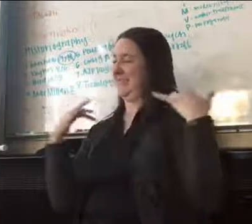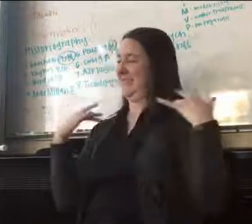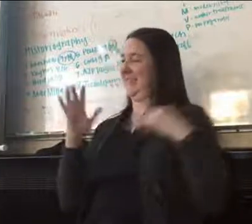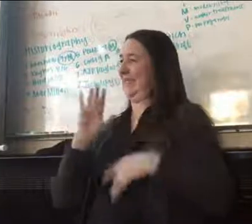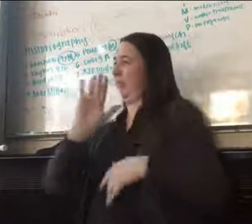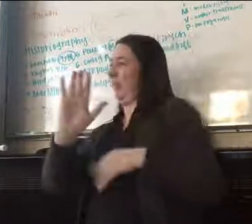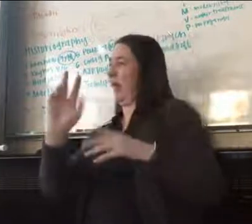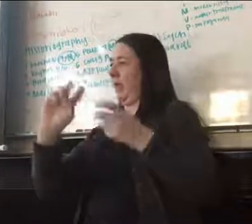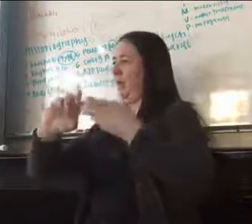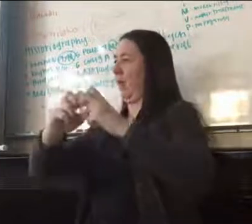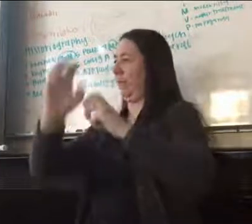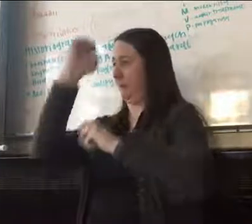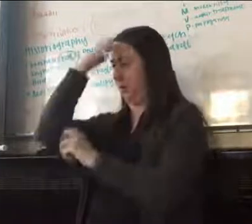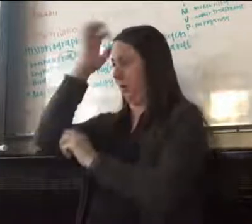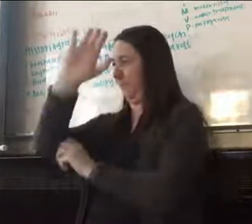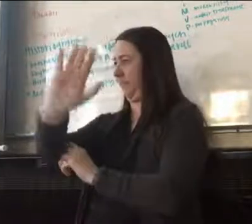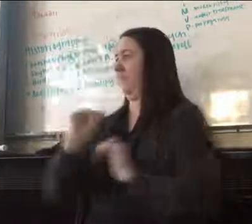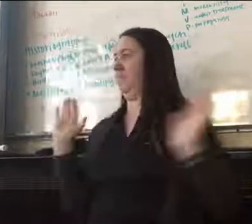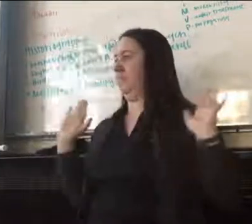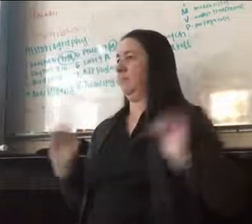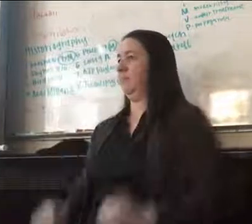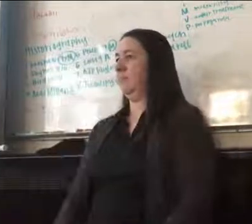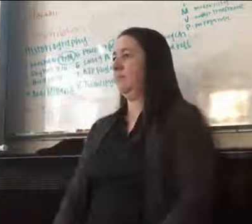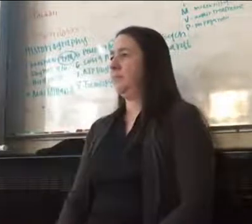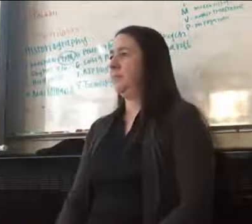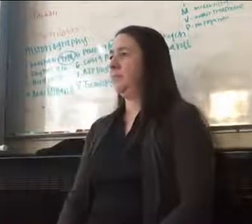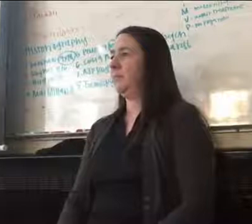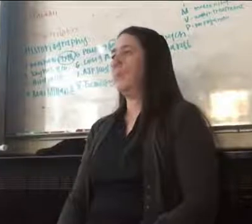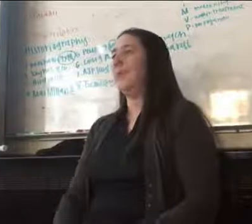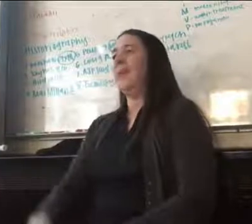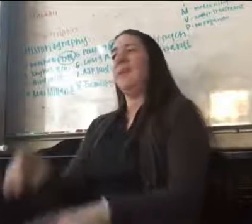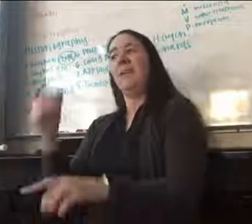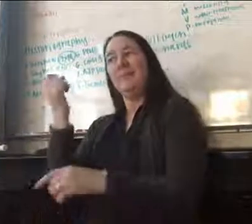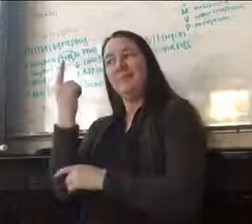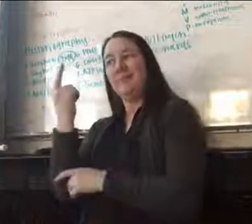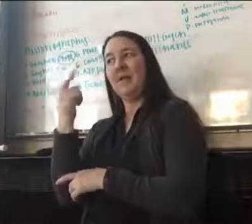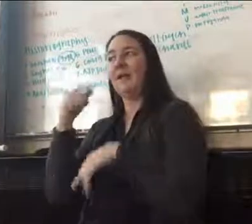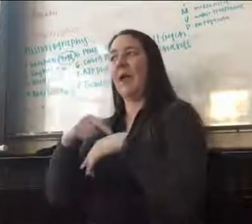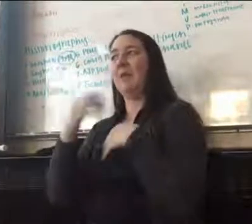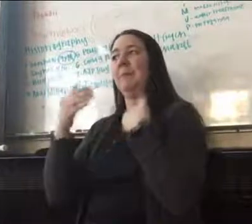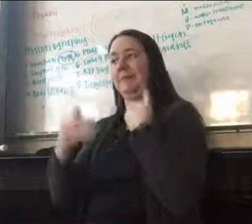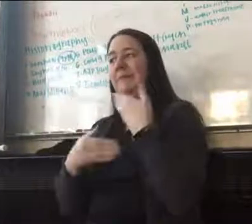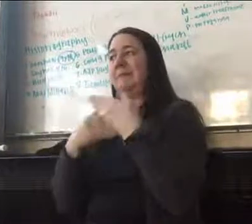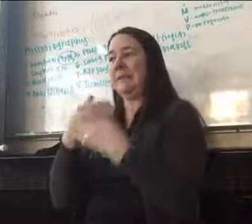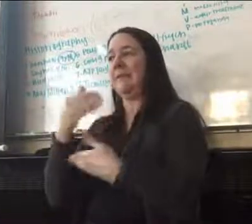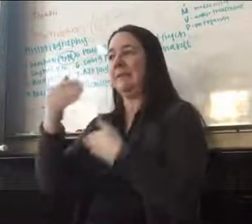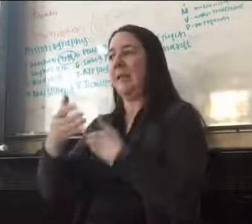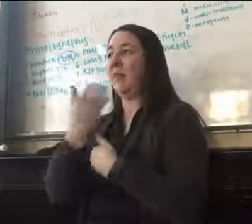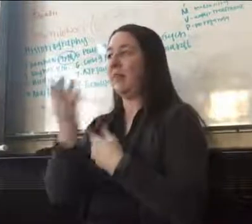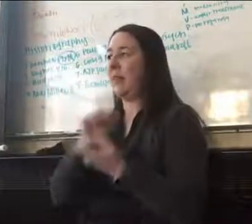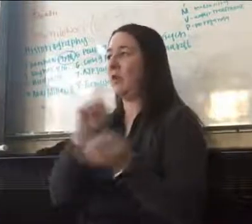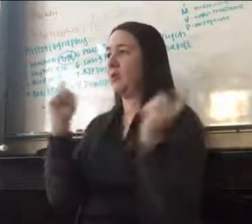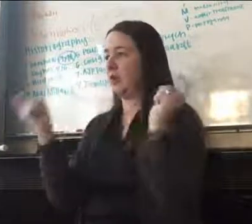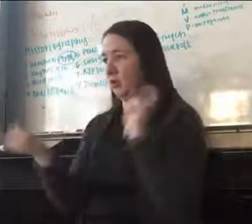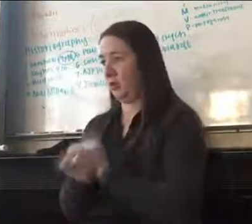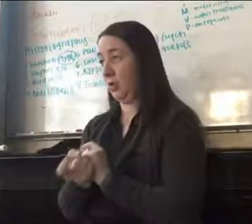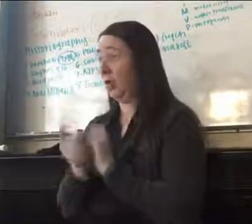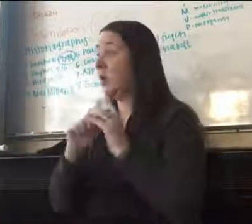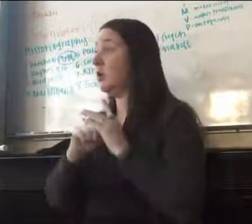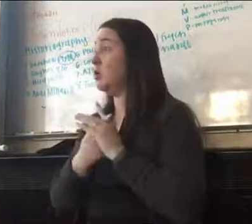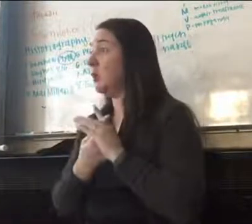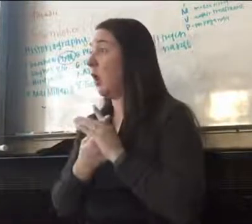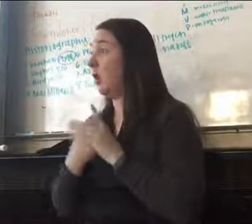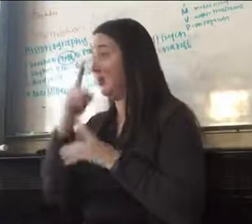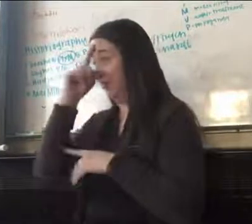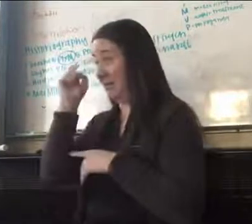over there in Europe. Now, as time goes on, though, things begin to change. And it starts because of these